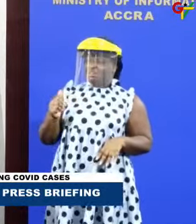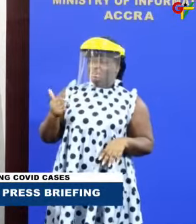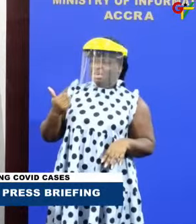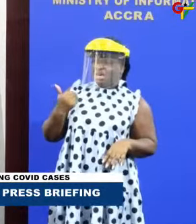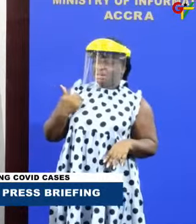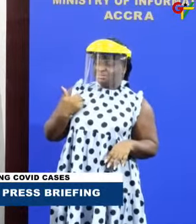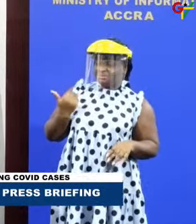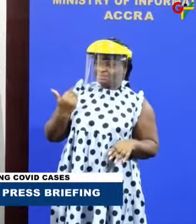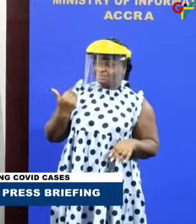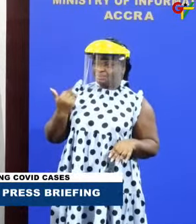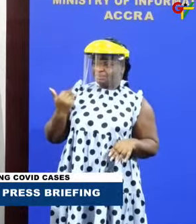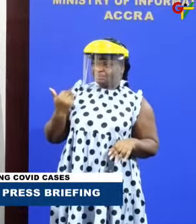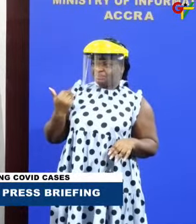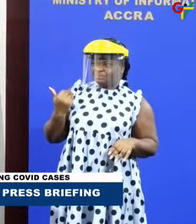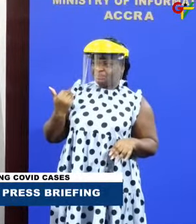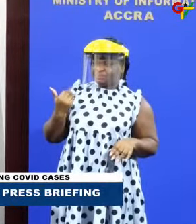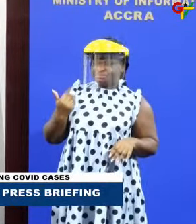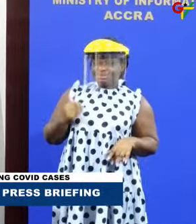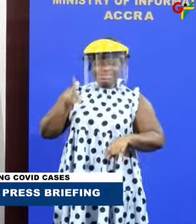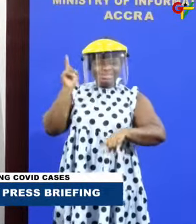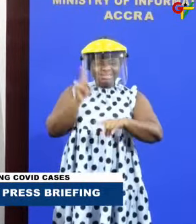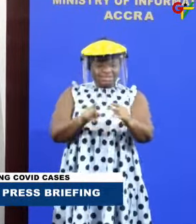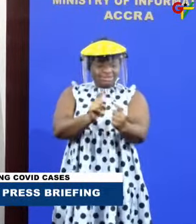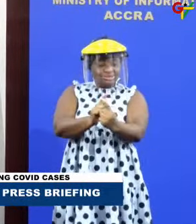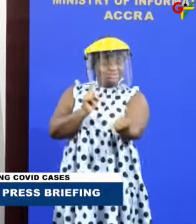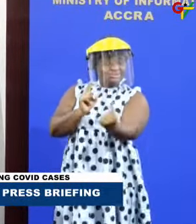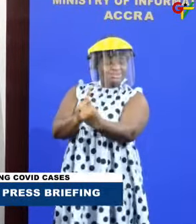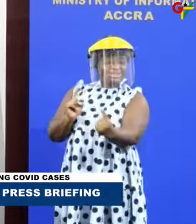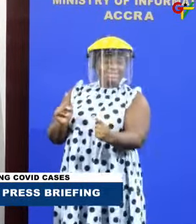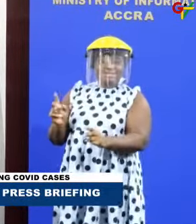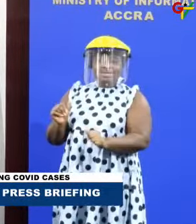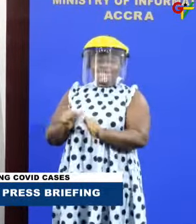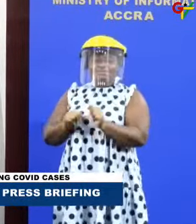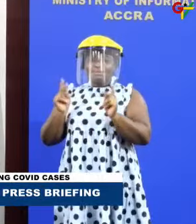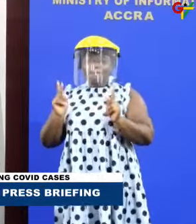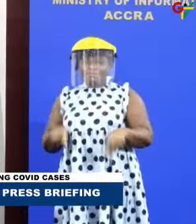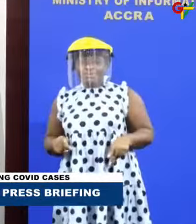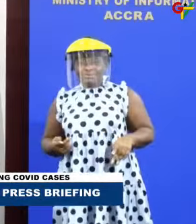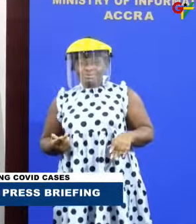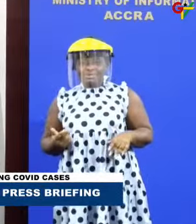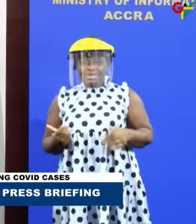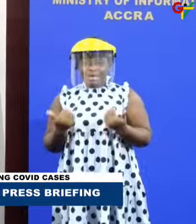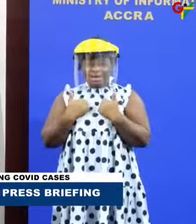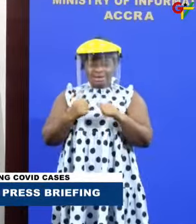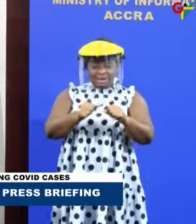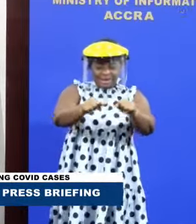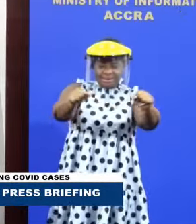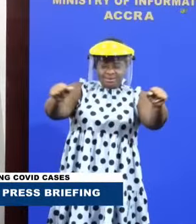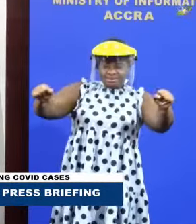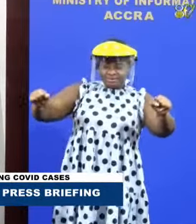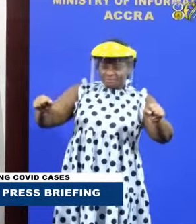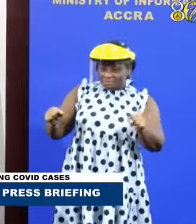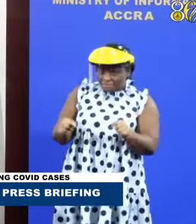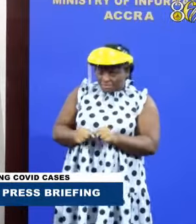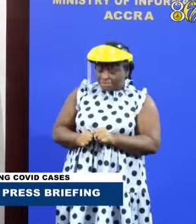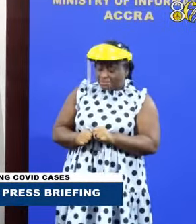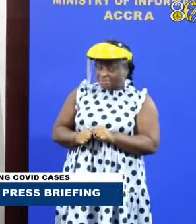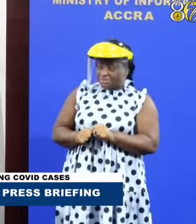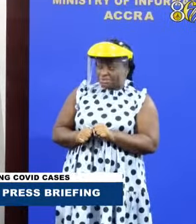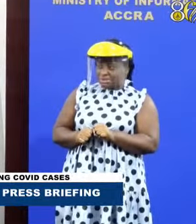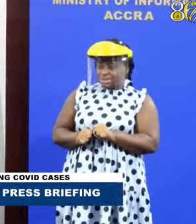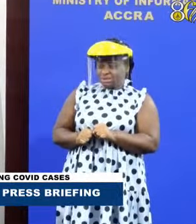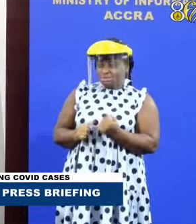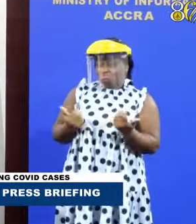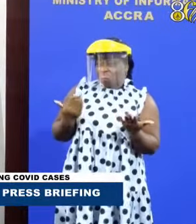we cannot isolate everybody, but those who we look at their environment that they can